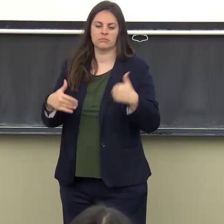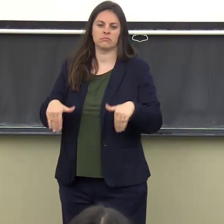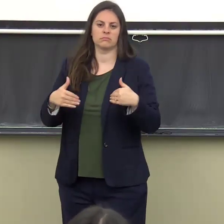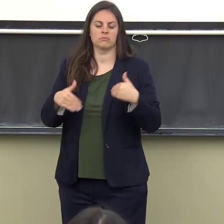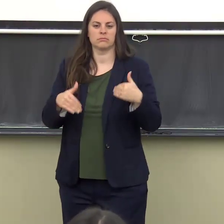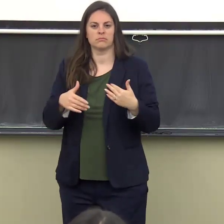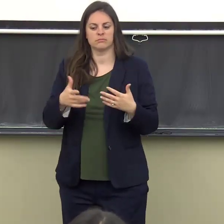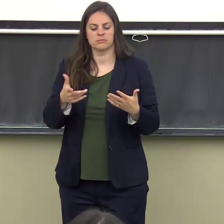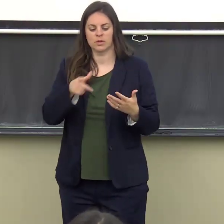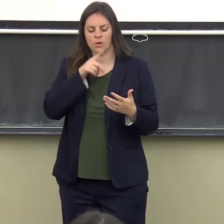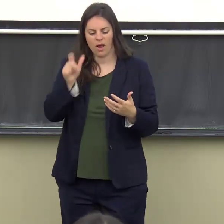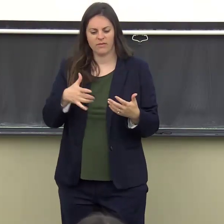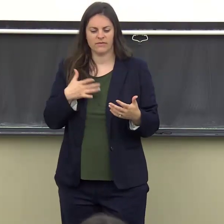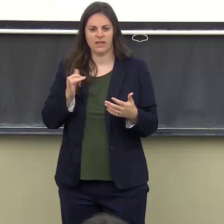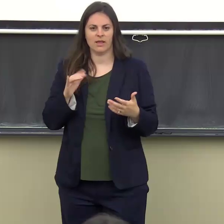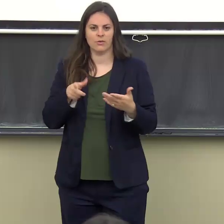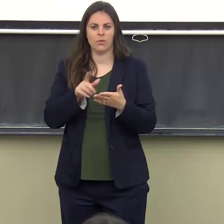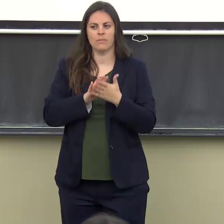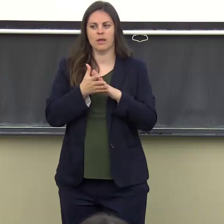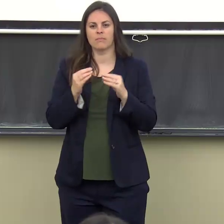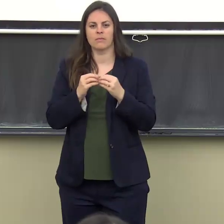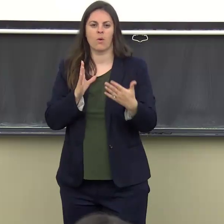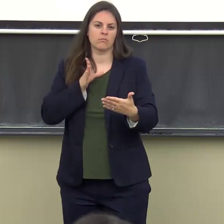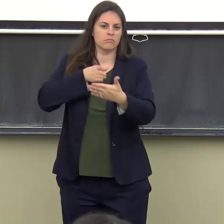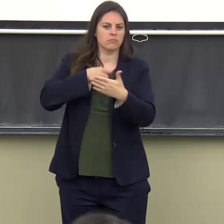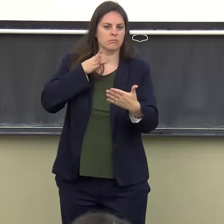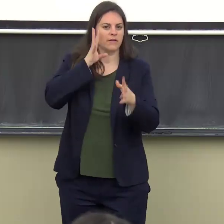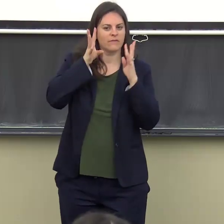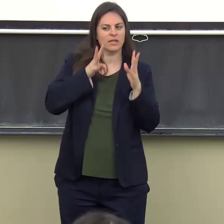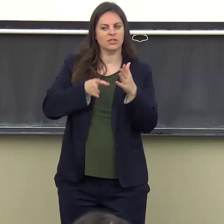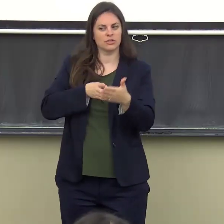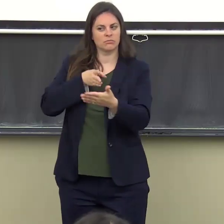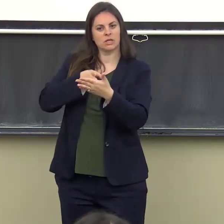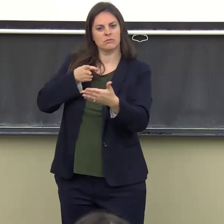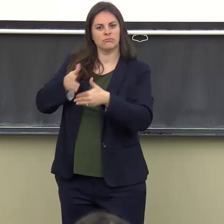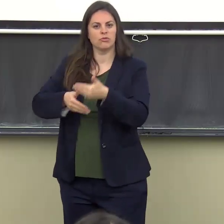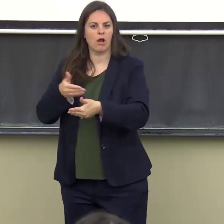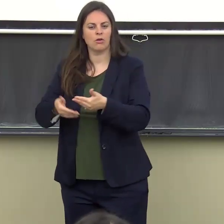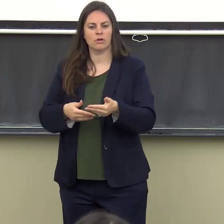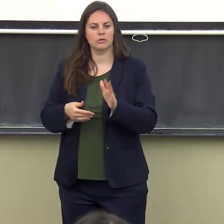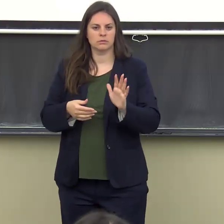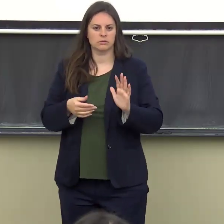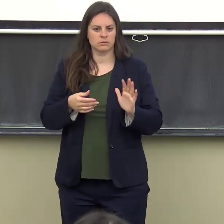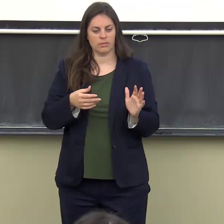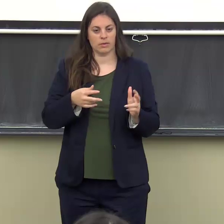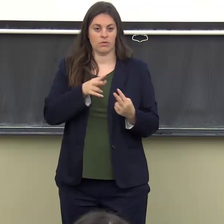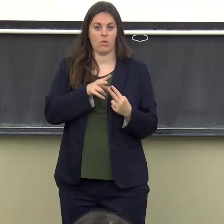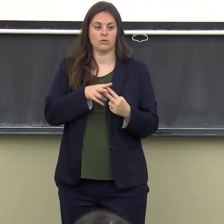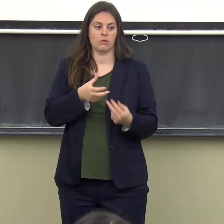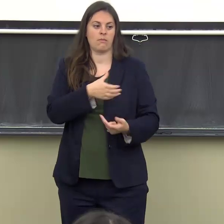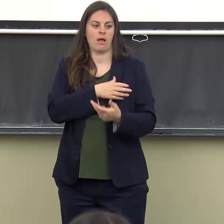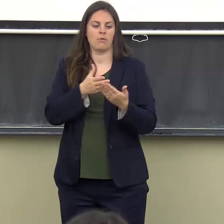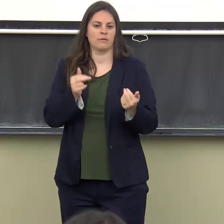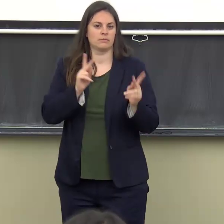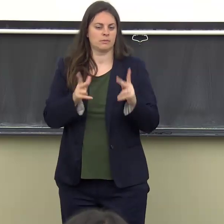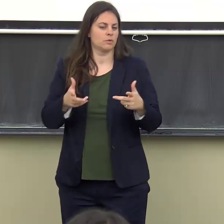where you don't have to feel like you're being anti-innovation or anti-progress, because those are powerful things that people will not want to identify